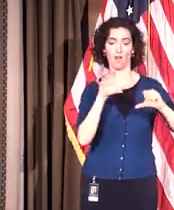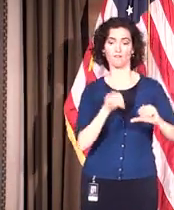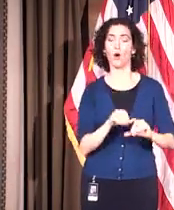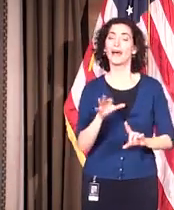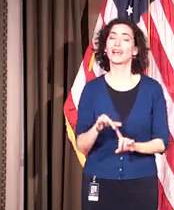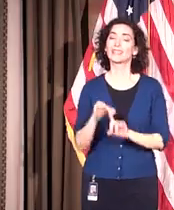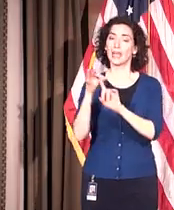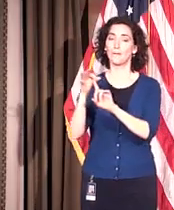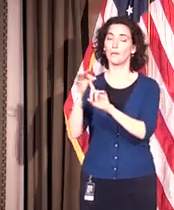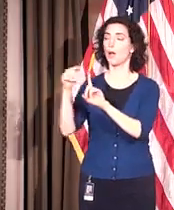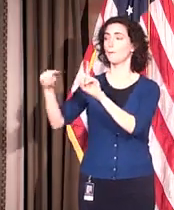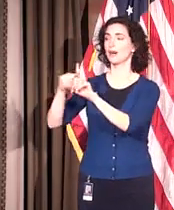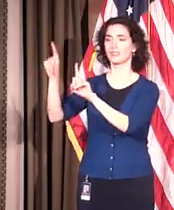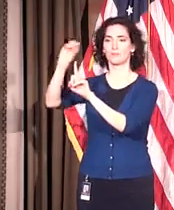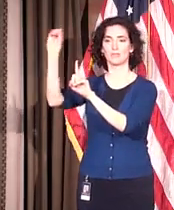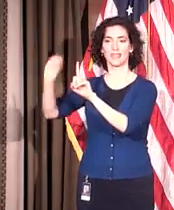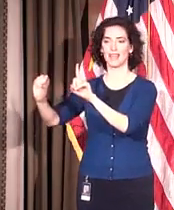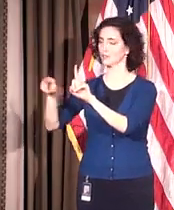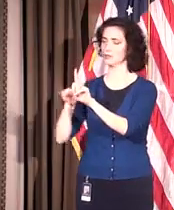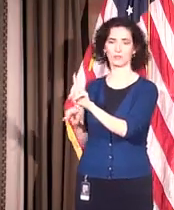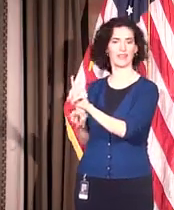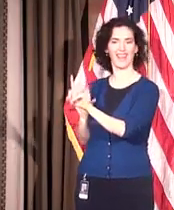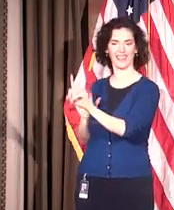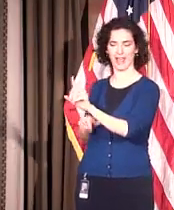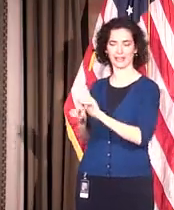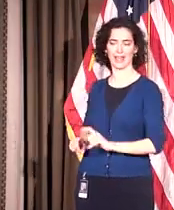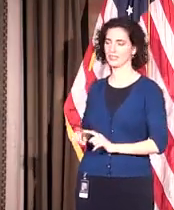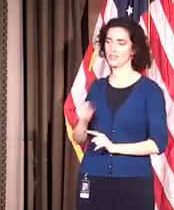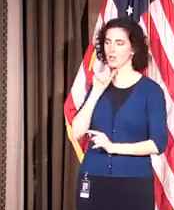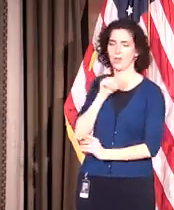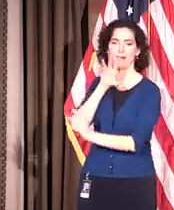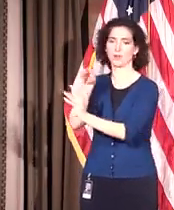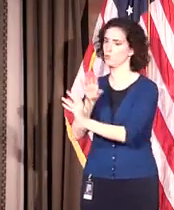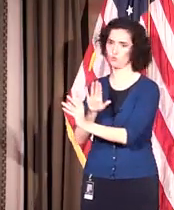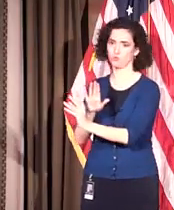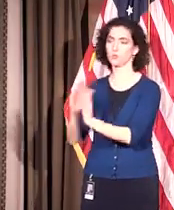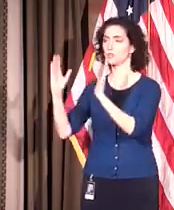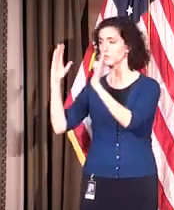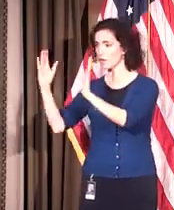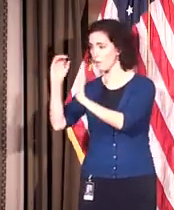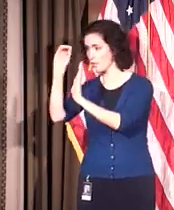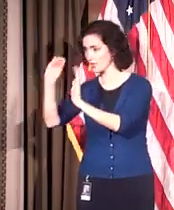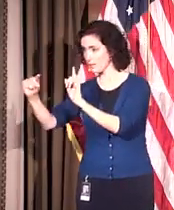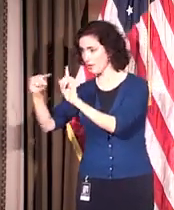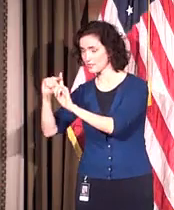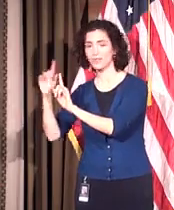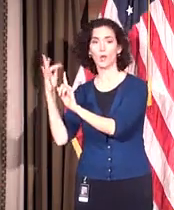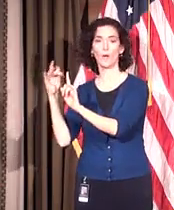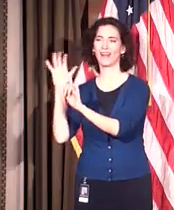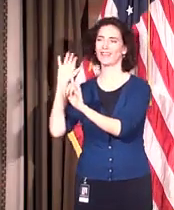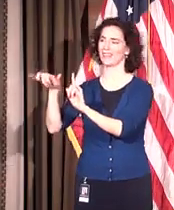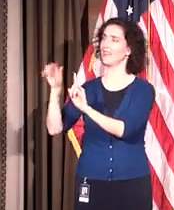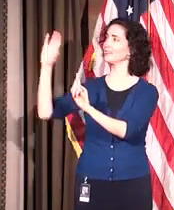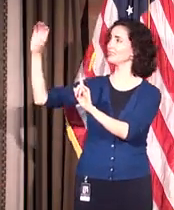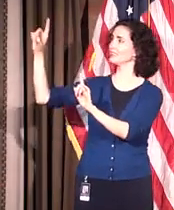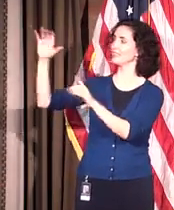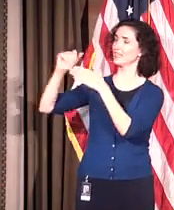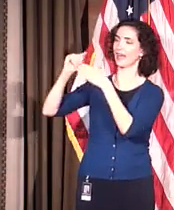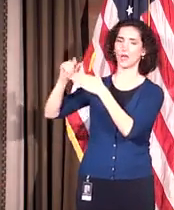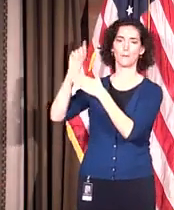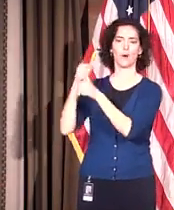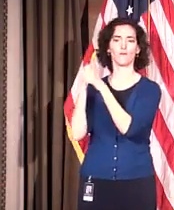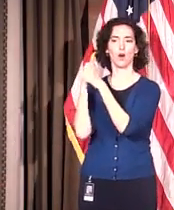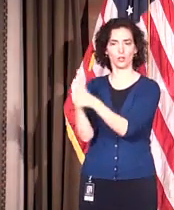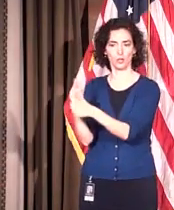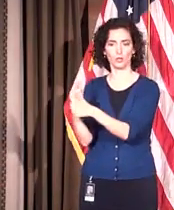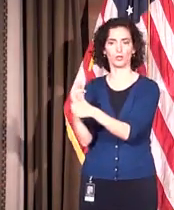the antigen tests are not being included in percent positivity calculations at all. That's largely because that's the guidance that the CDC provides.